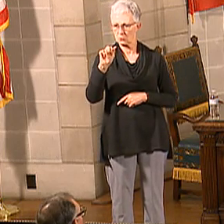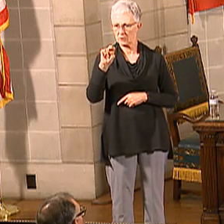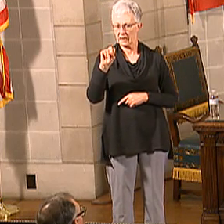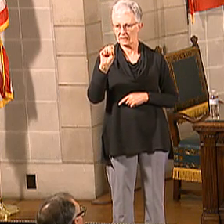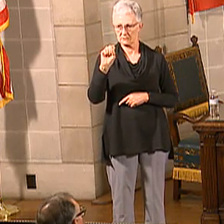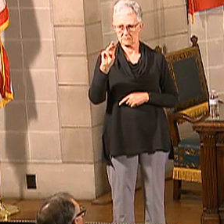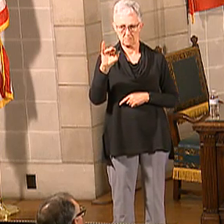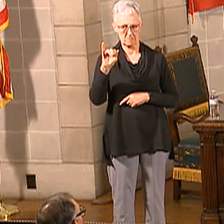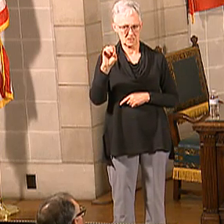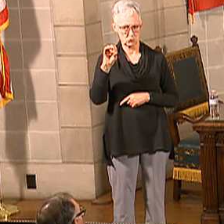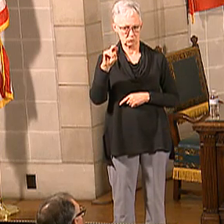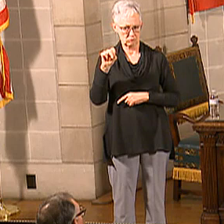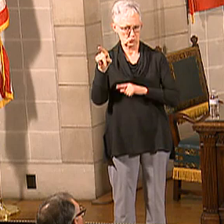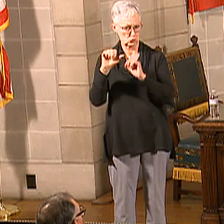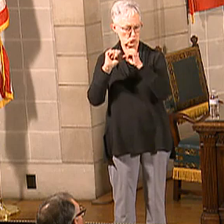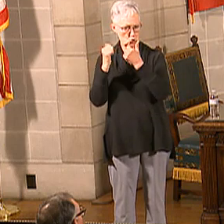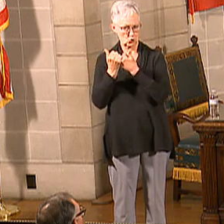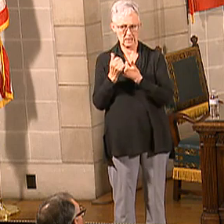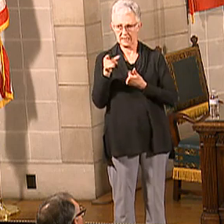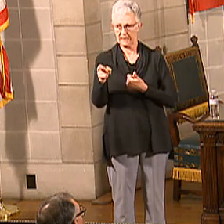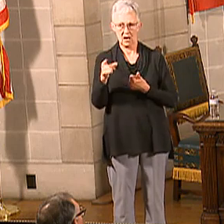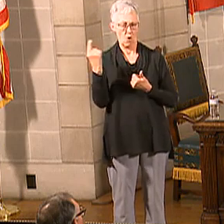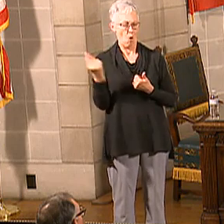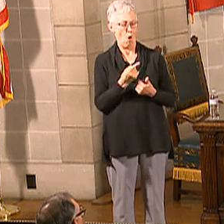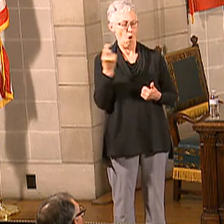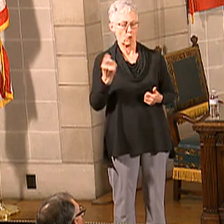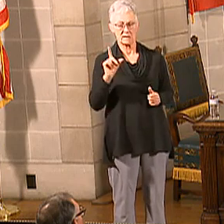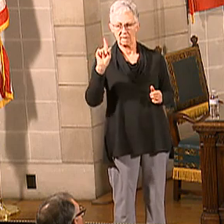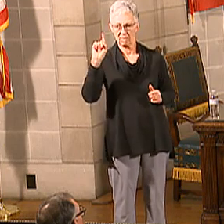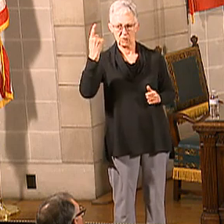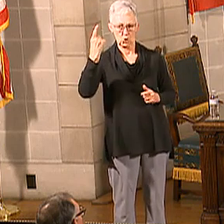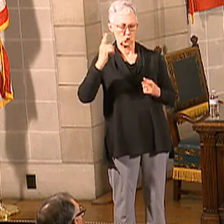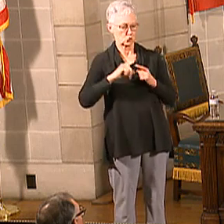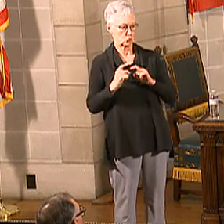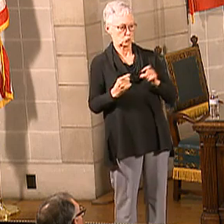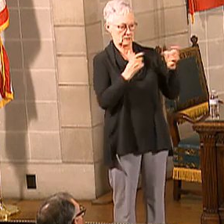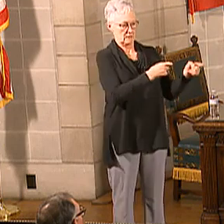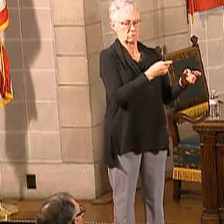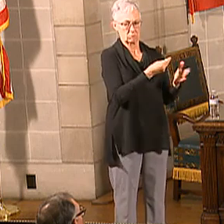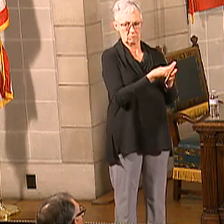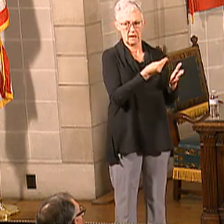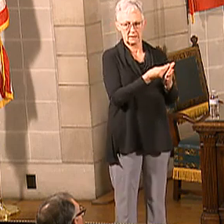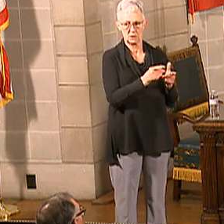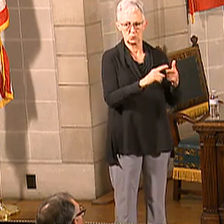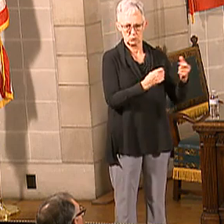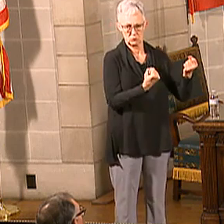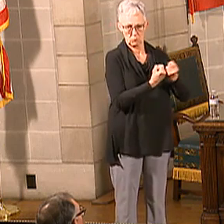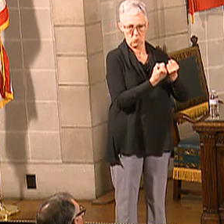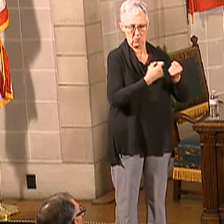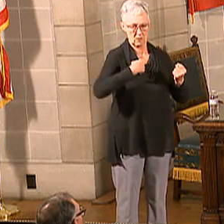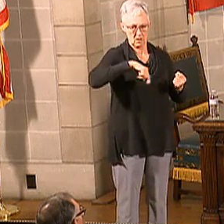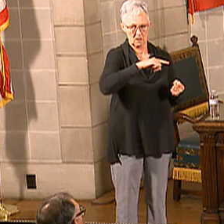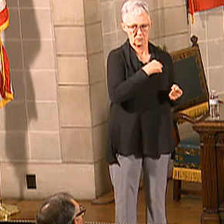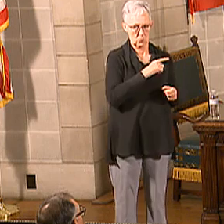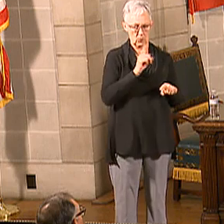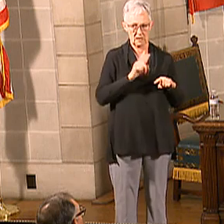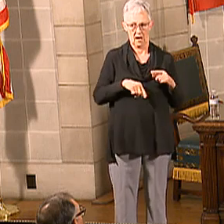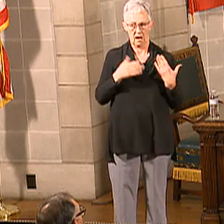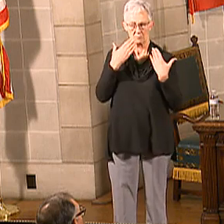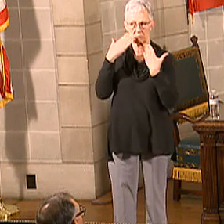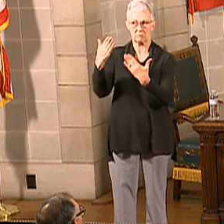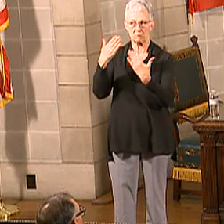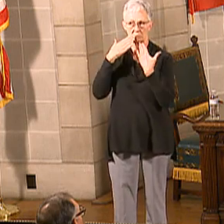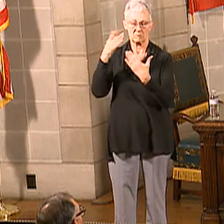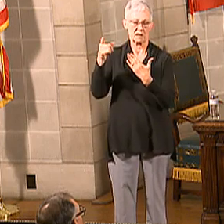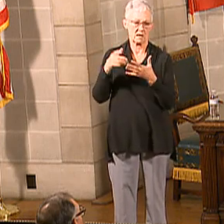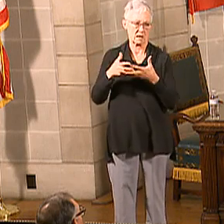giver. They are the first to step up and support us. This will require funds, and we can't thank them enough for being